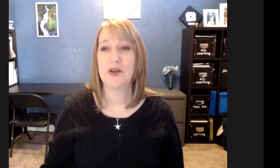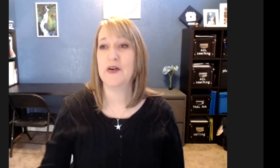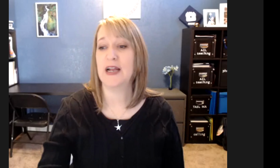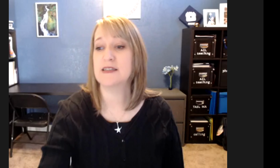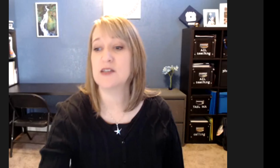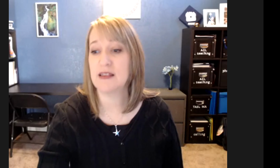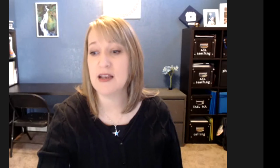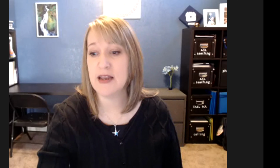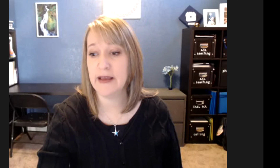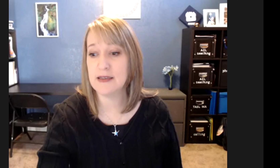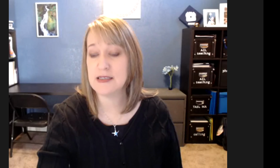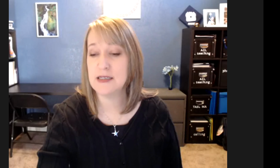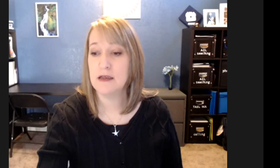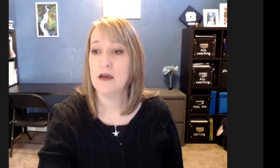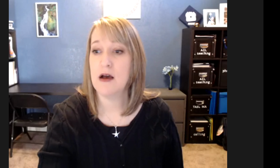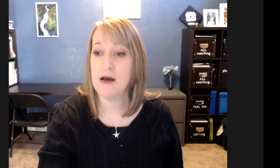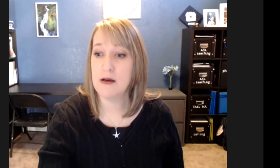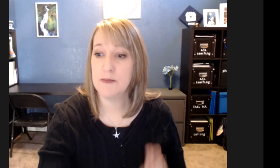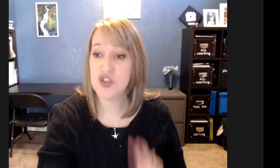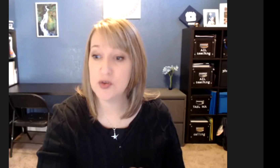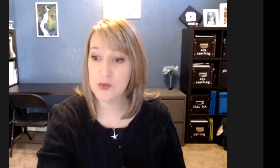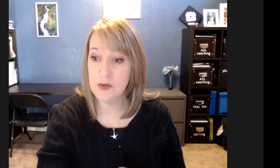All right, let's look at the next two.